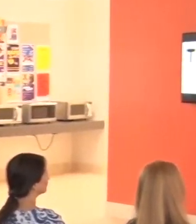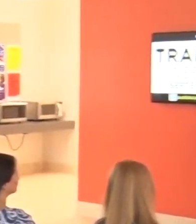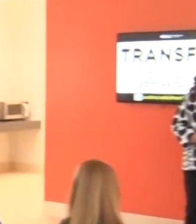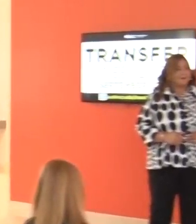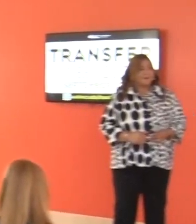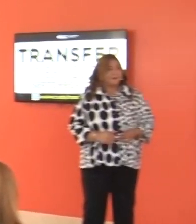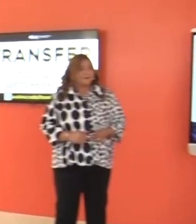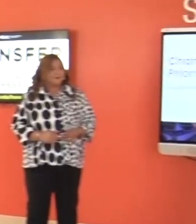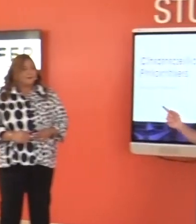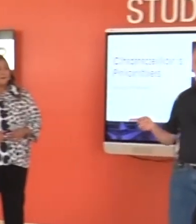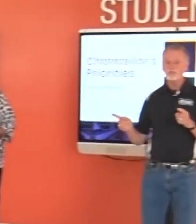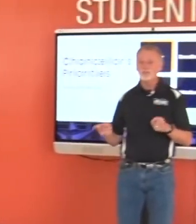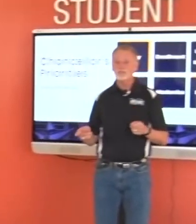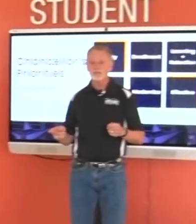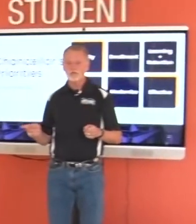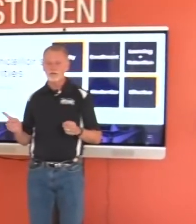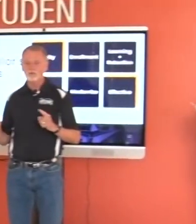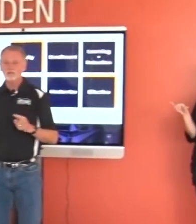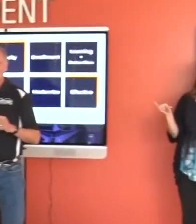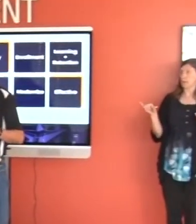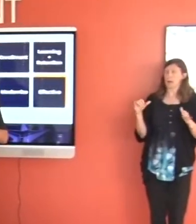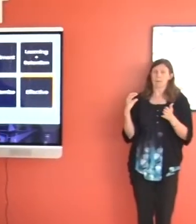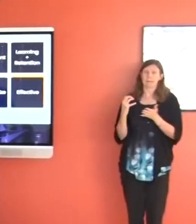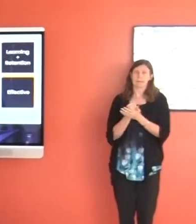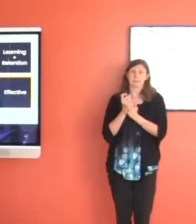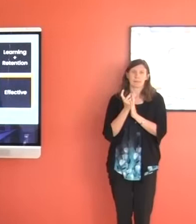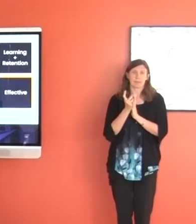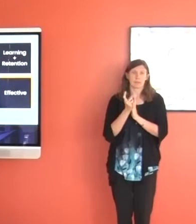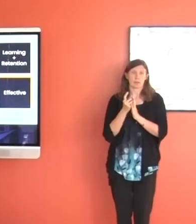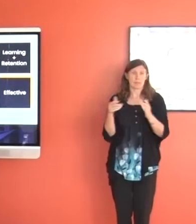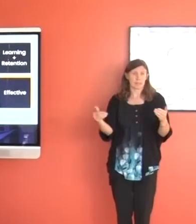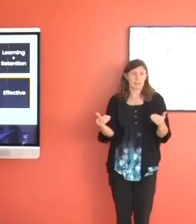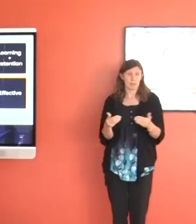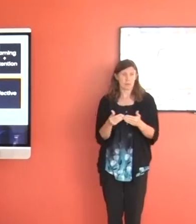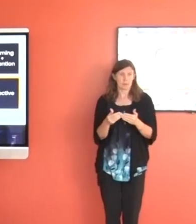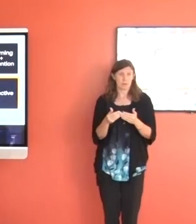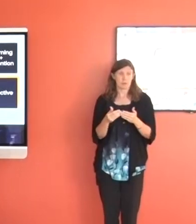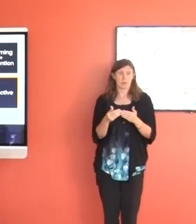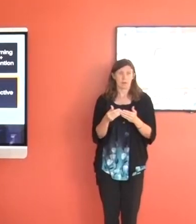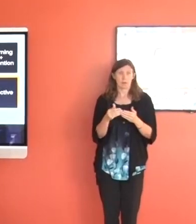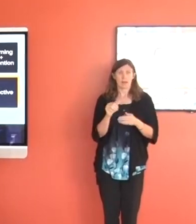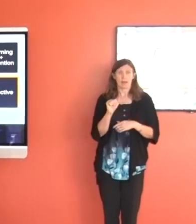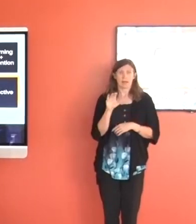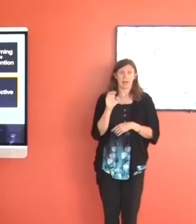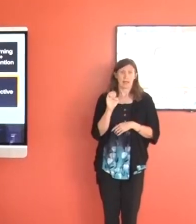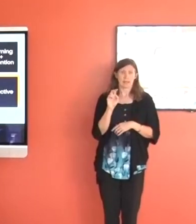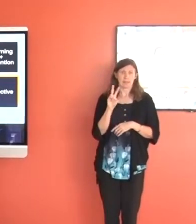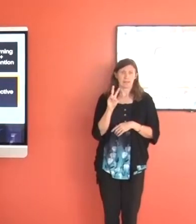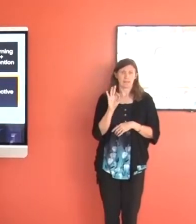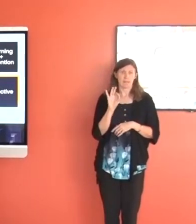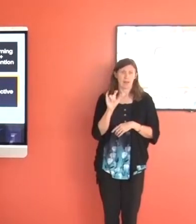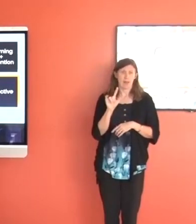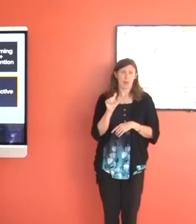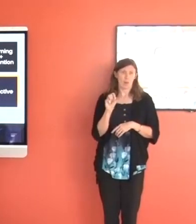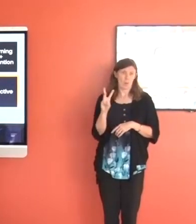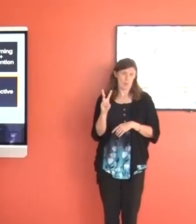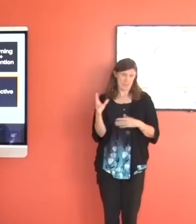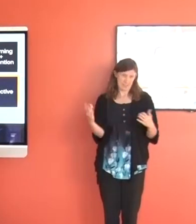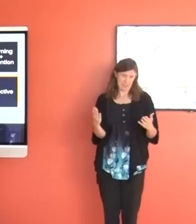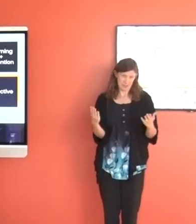about what we're doing. Also want to take a minute to introduce an ACE fellow that's being with us for this next